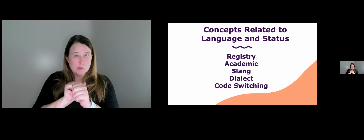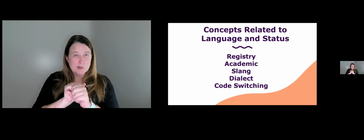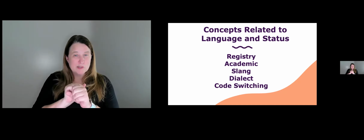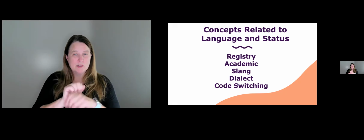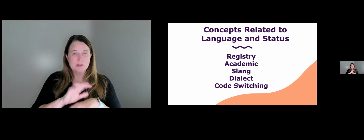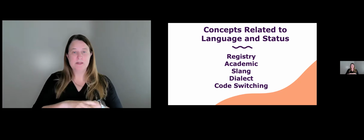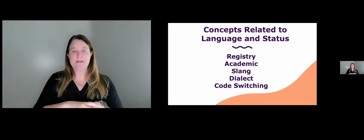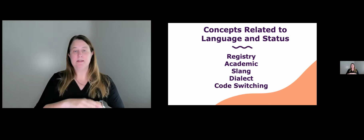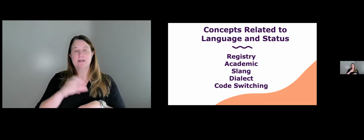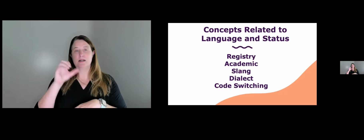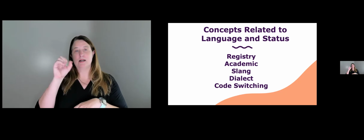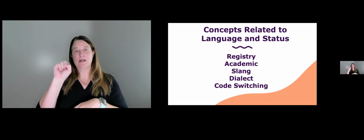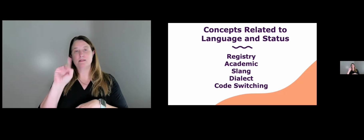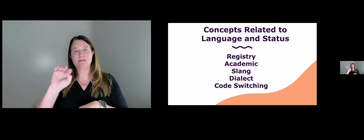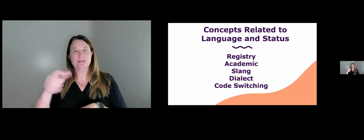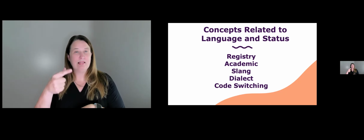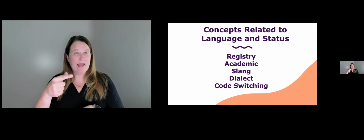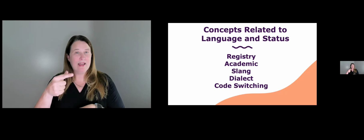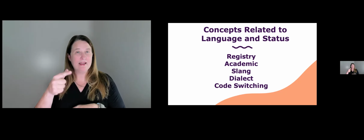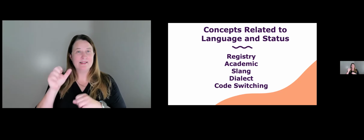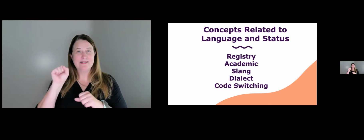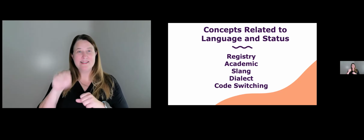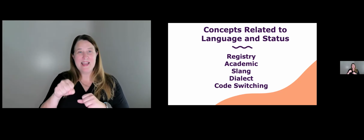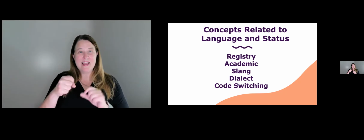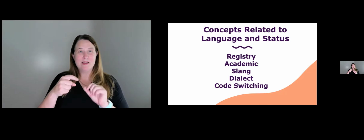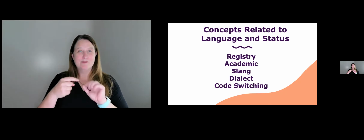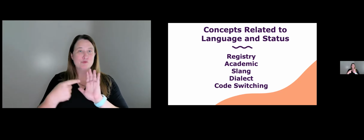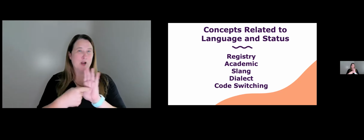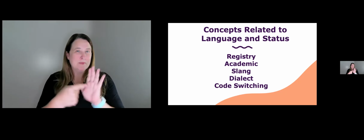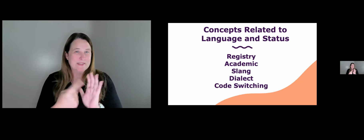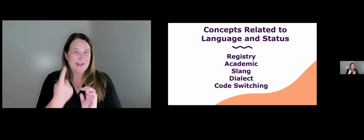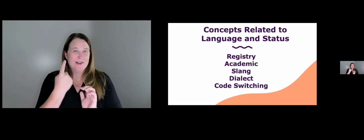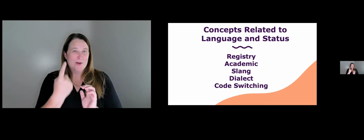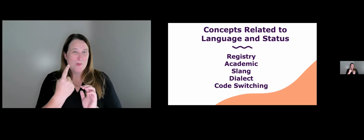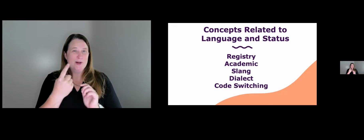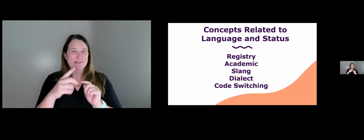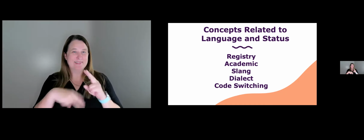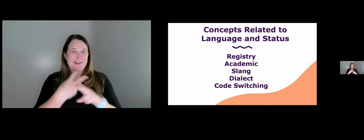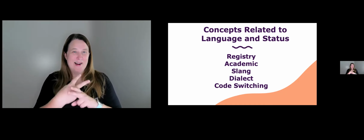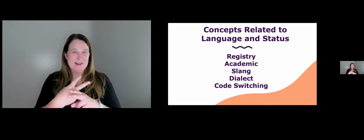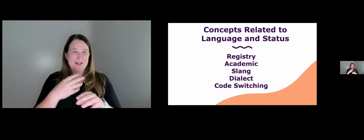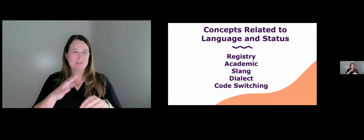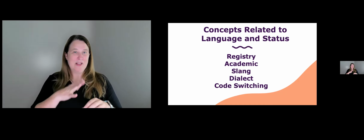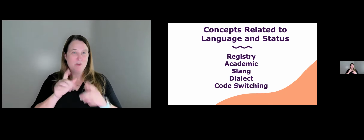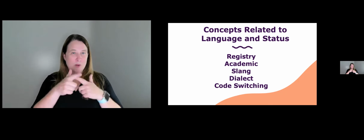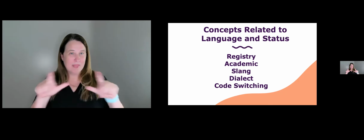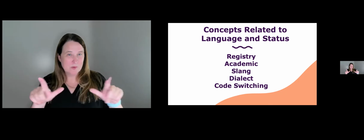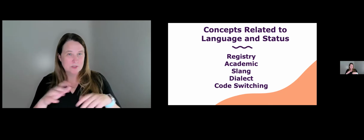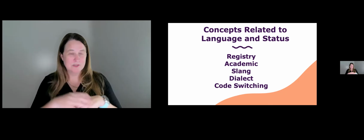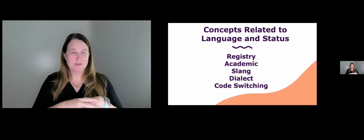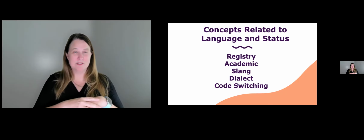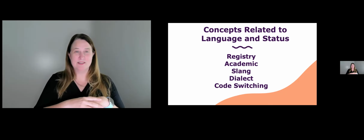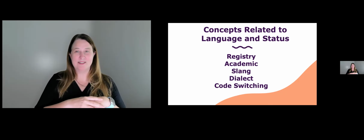the classroom, outside of work. We may use slang. That's